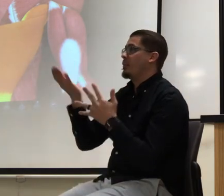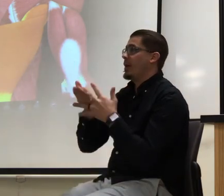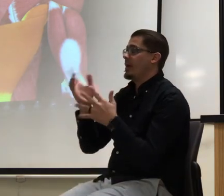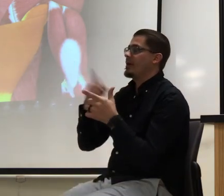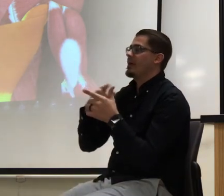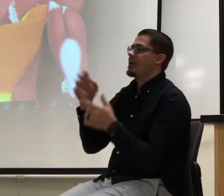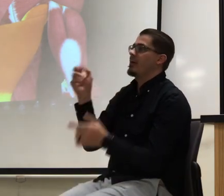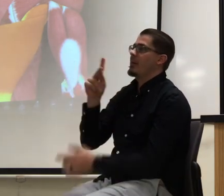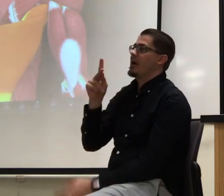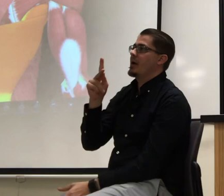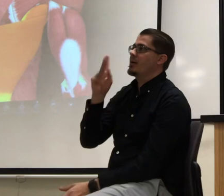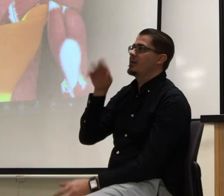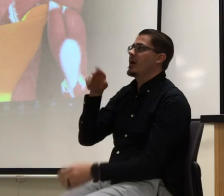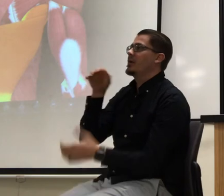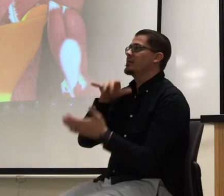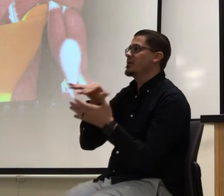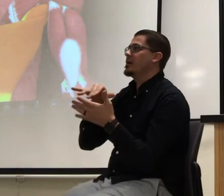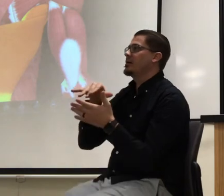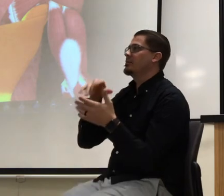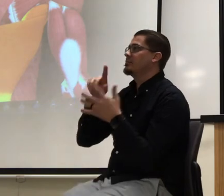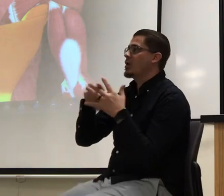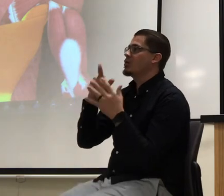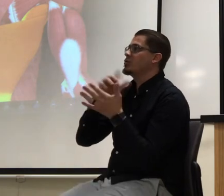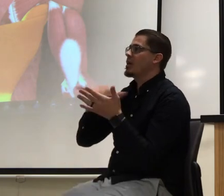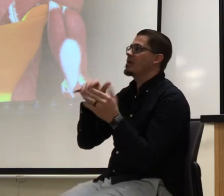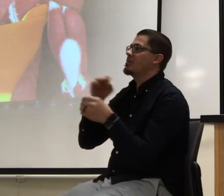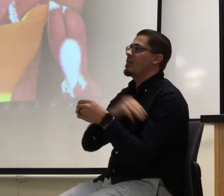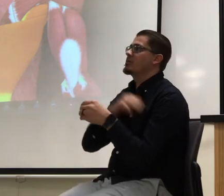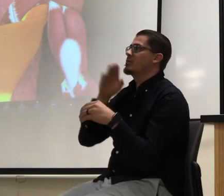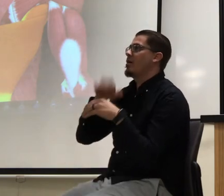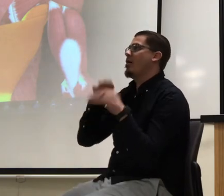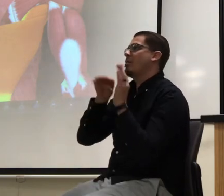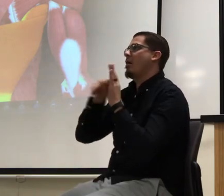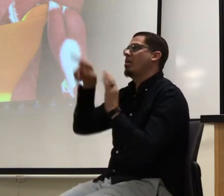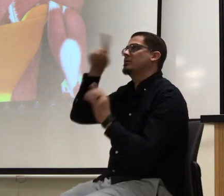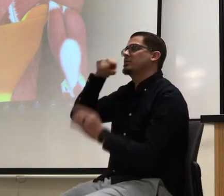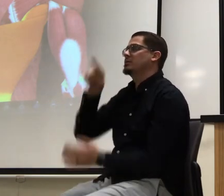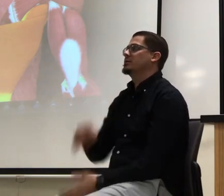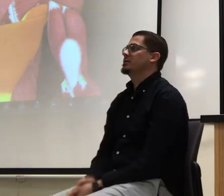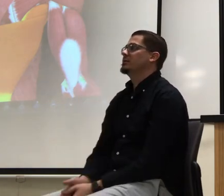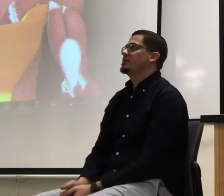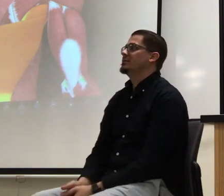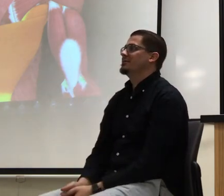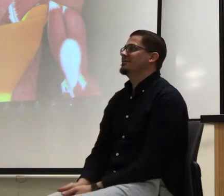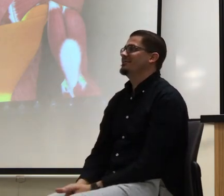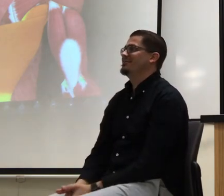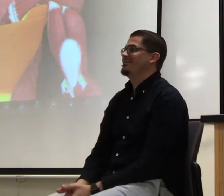and we come back and you can study, start to study the muscles on our models.